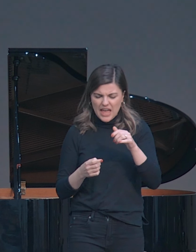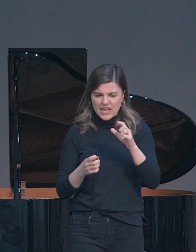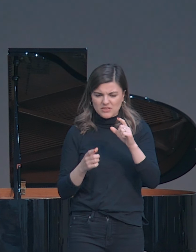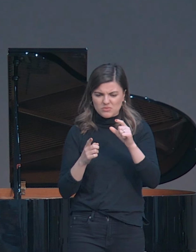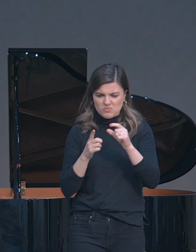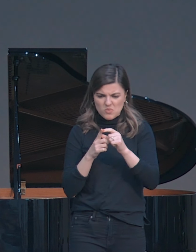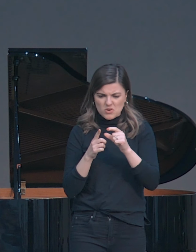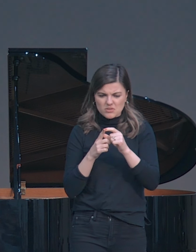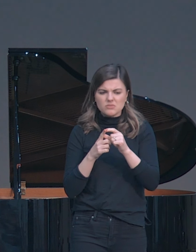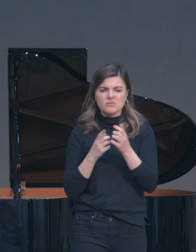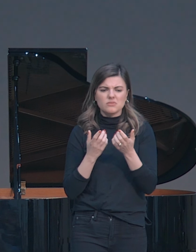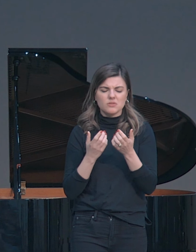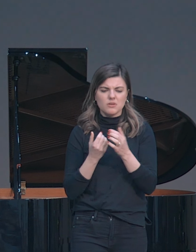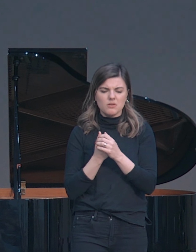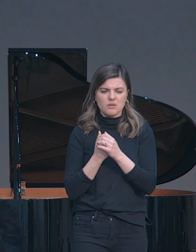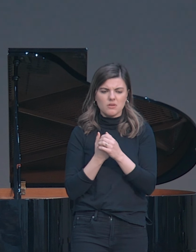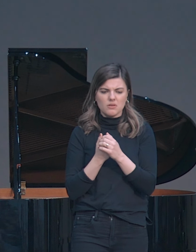last words,